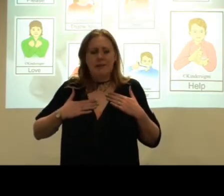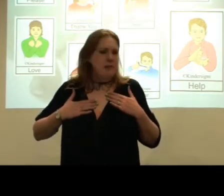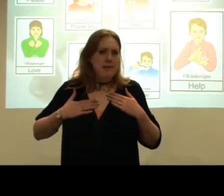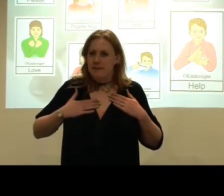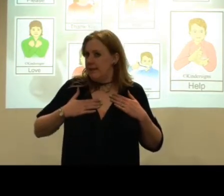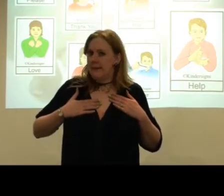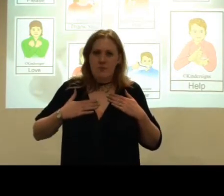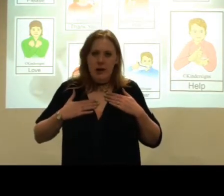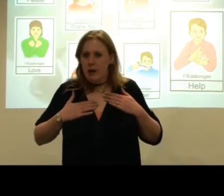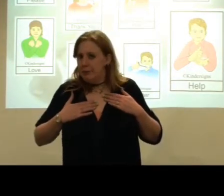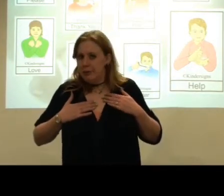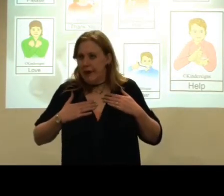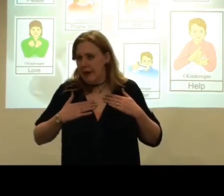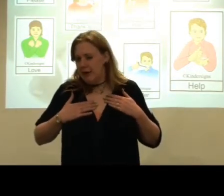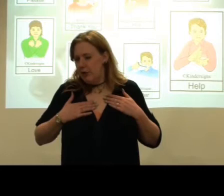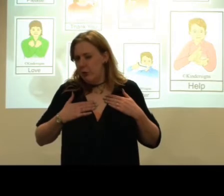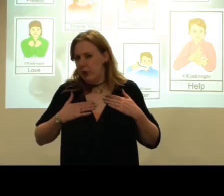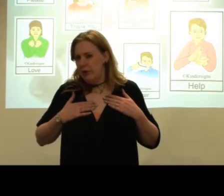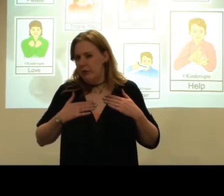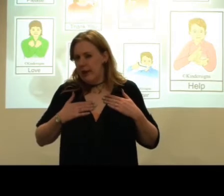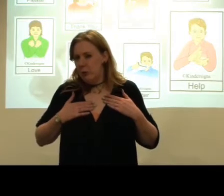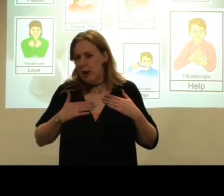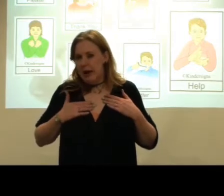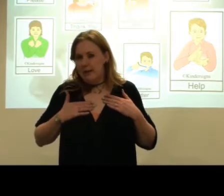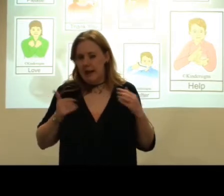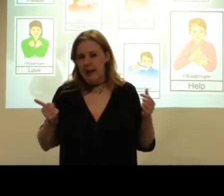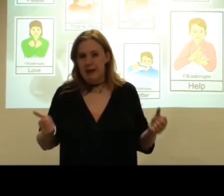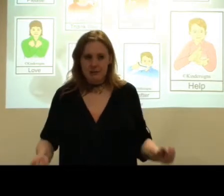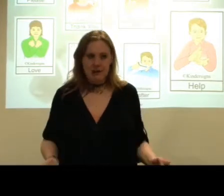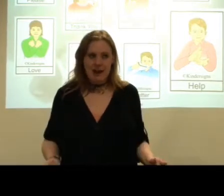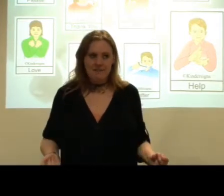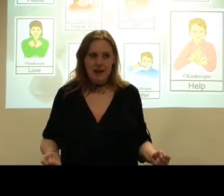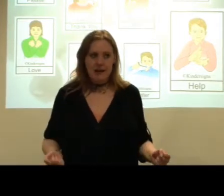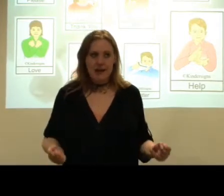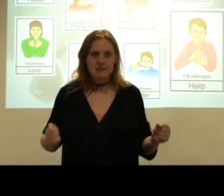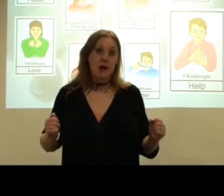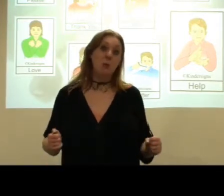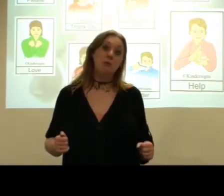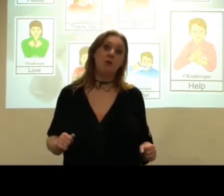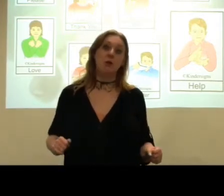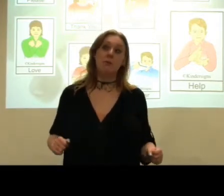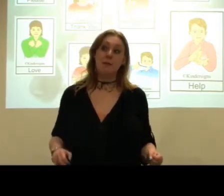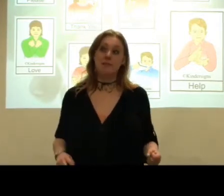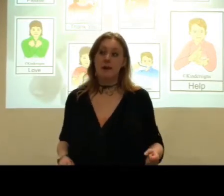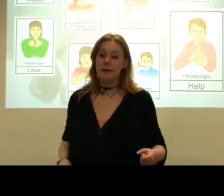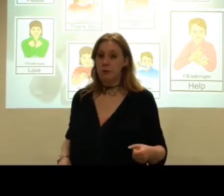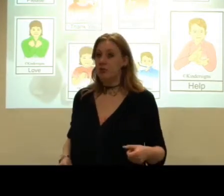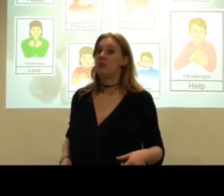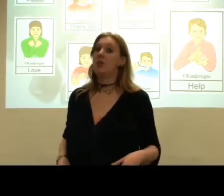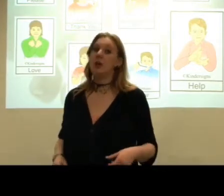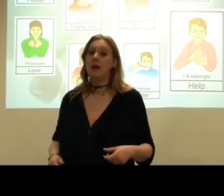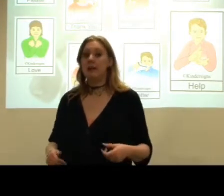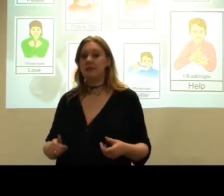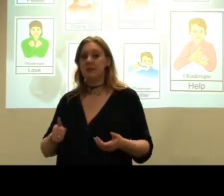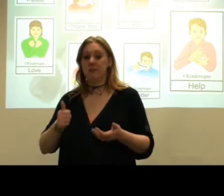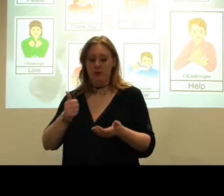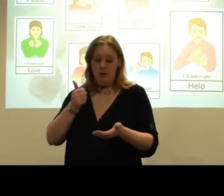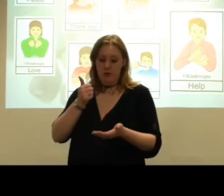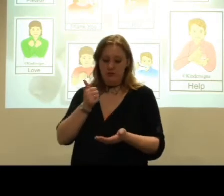That's not the sign for help, and I don't understand why they have that as help for baby sign language. It's very easy for little ones